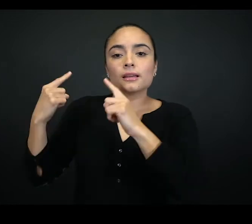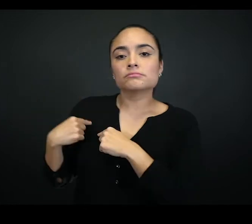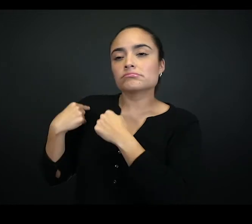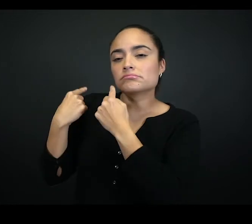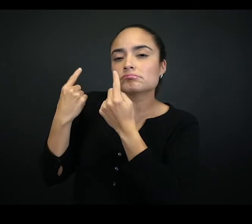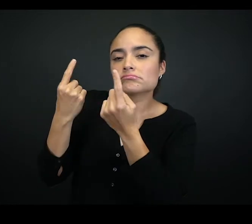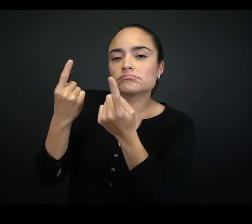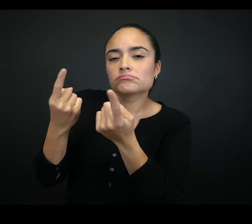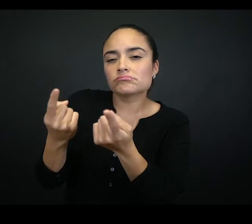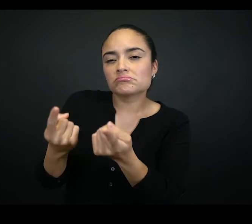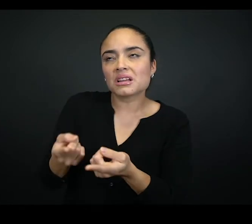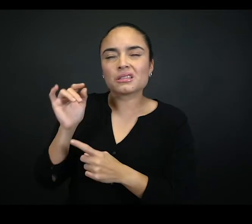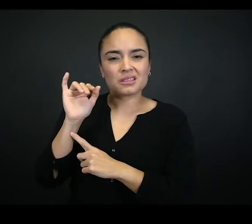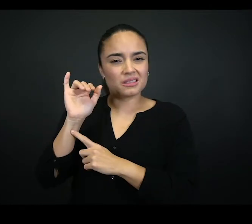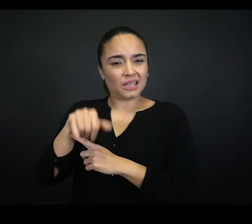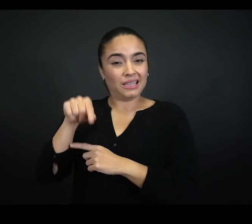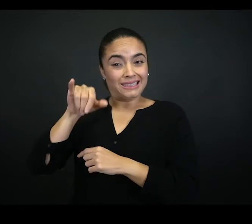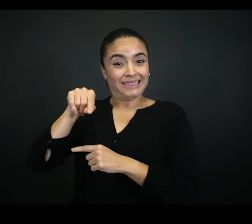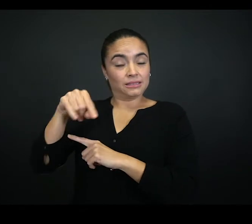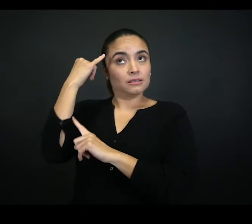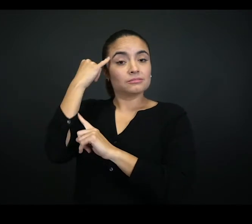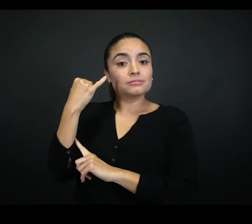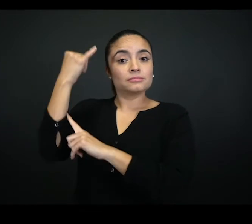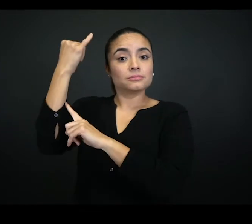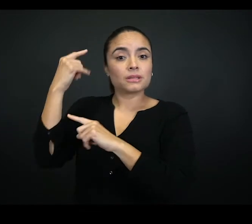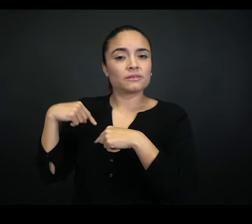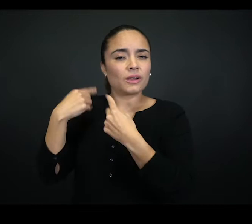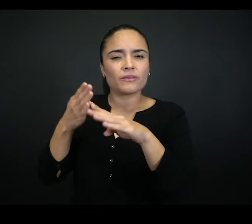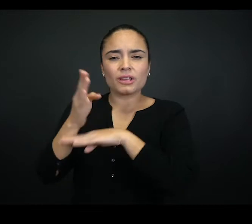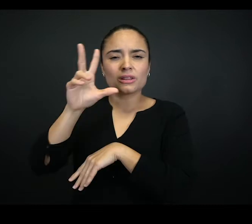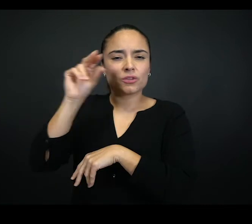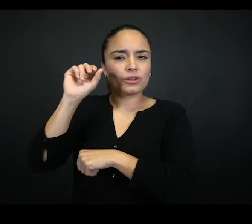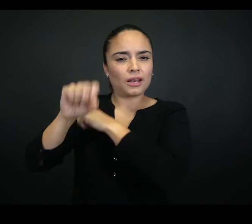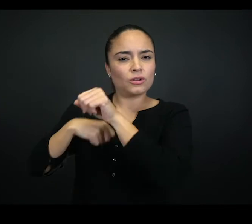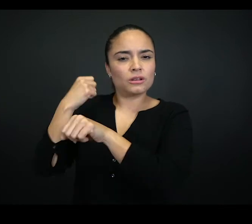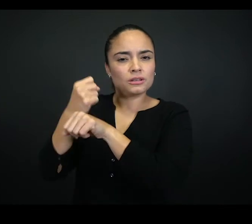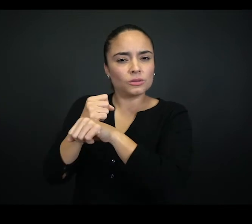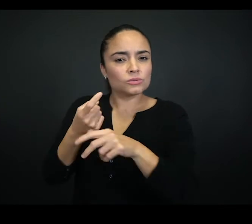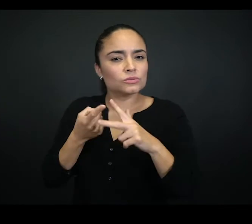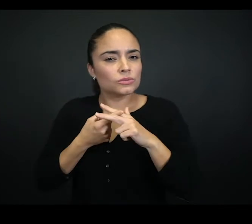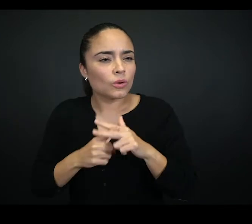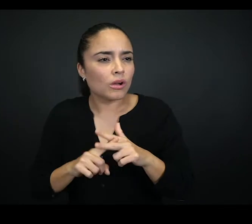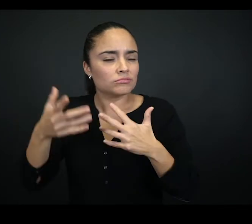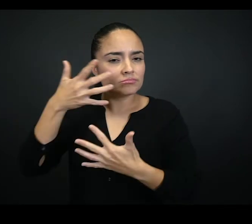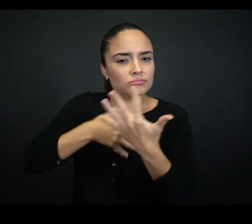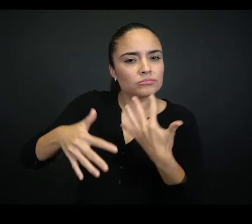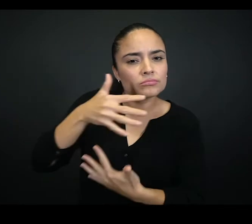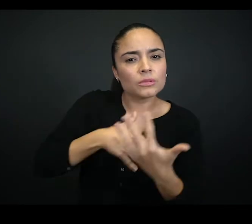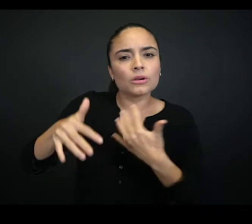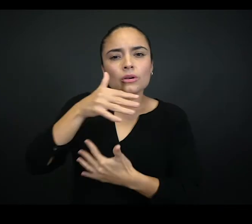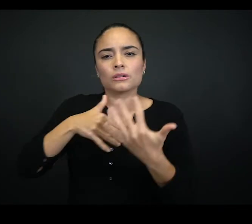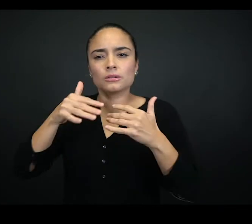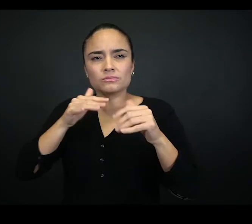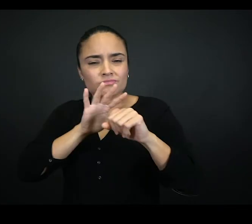30 years. It began as a social movement. It looks at social justice.